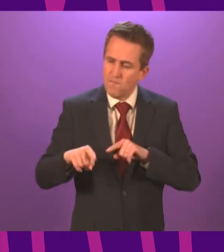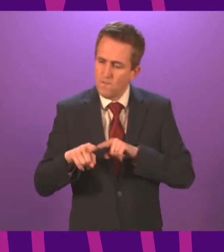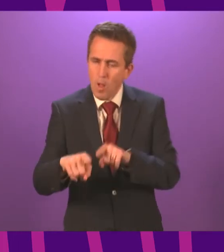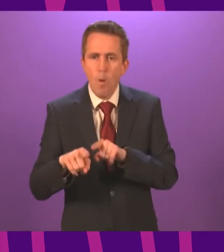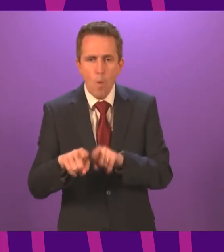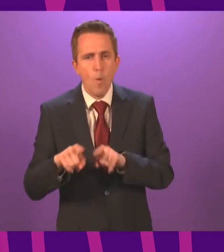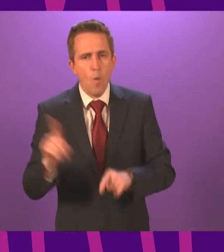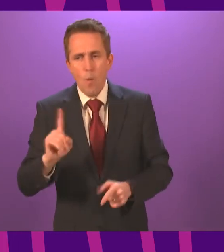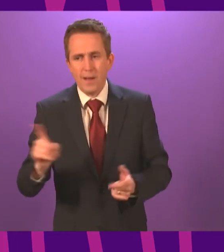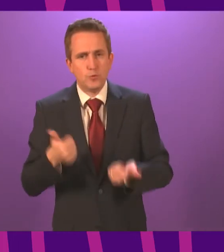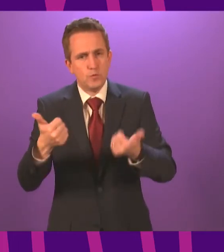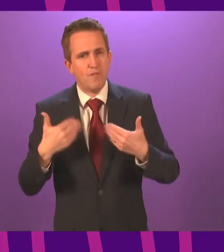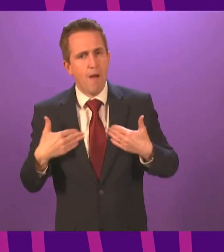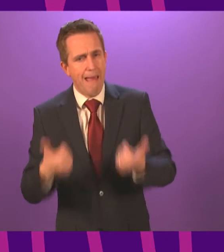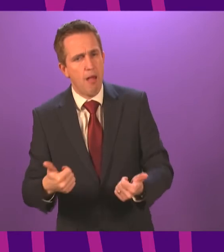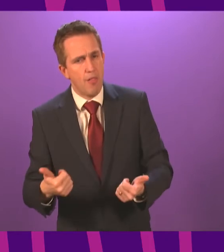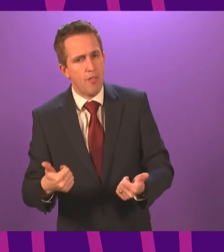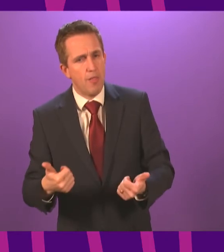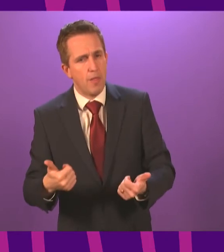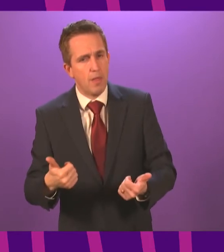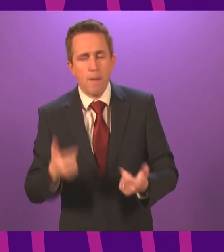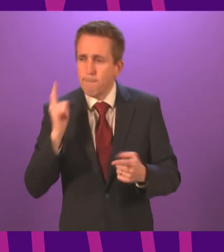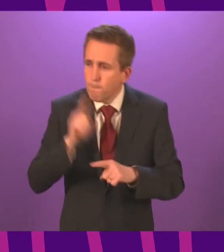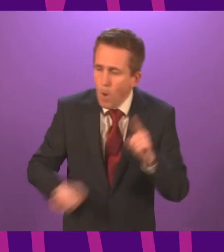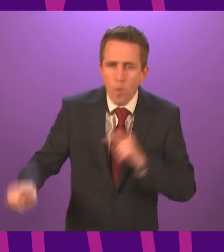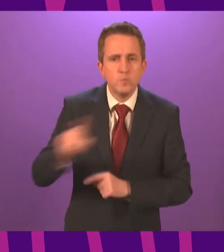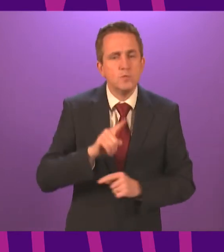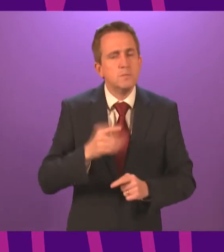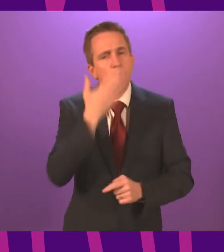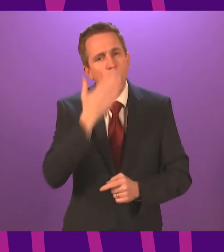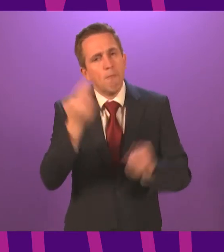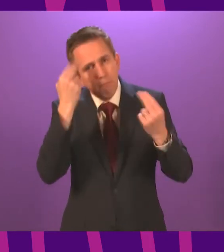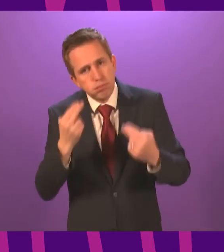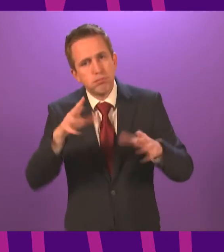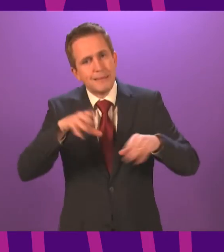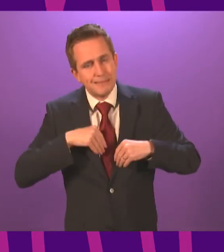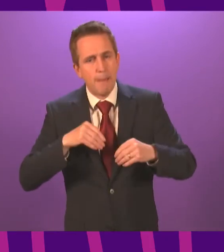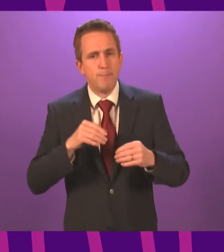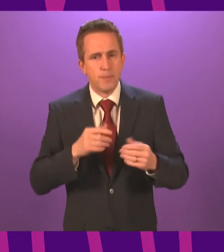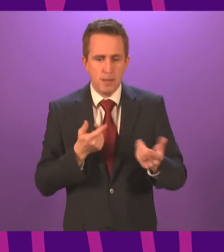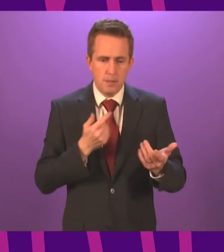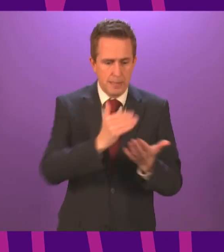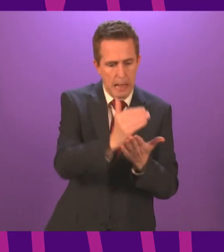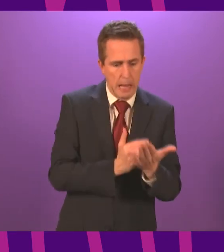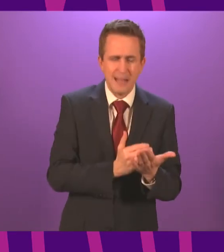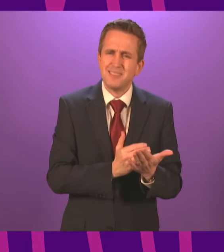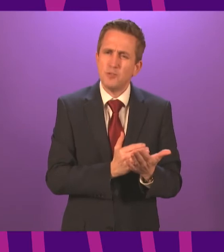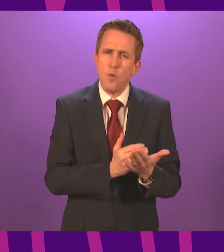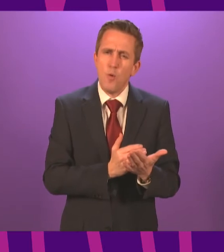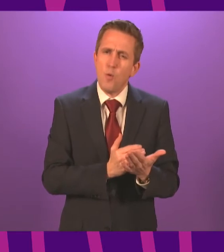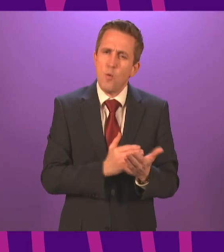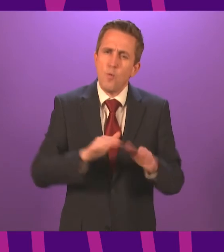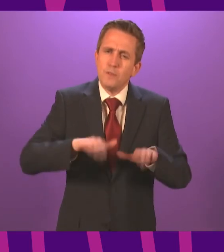The great majority of people are doing the sensible things, and we should thank them all. We should do nothing